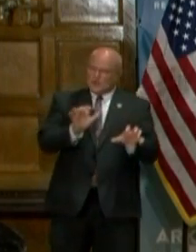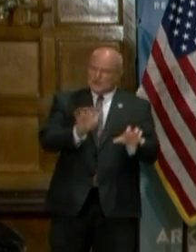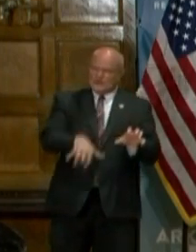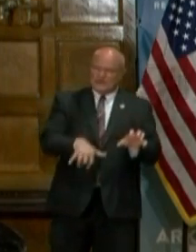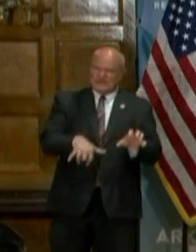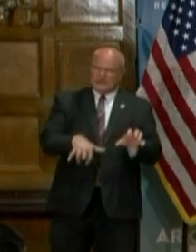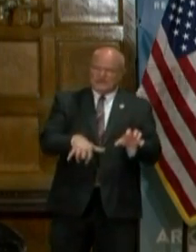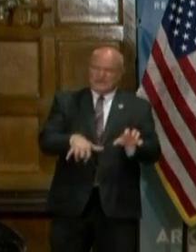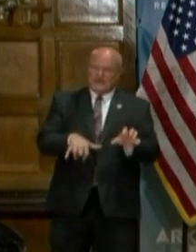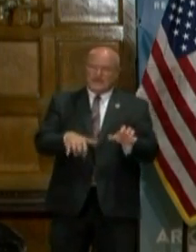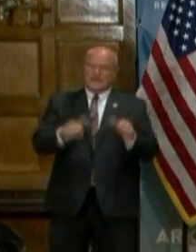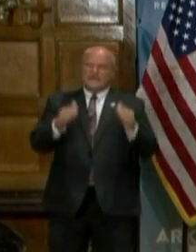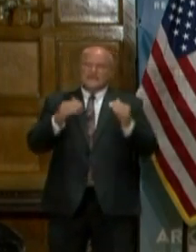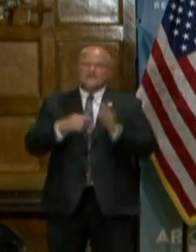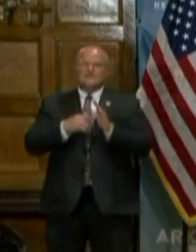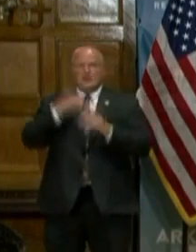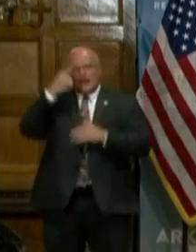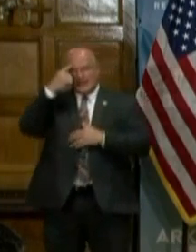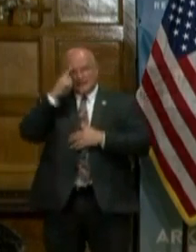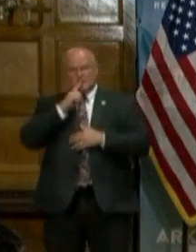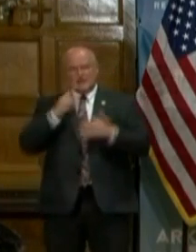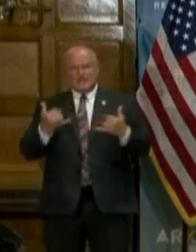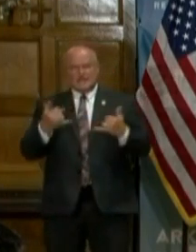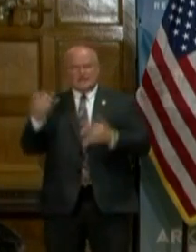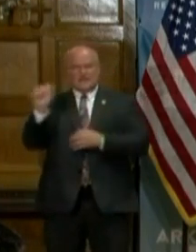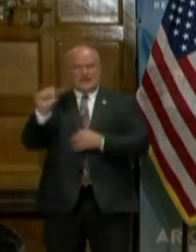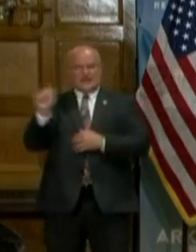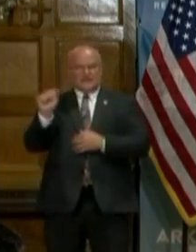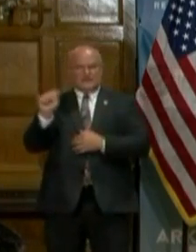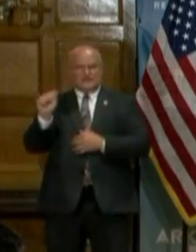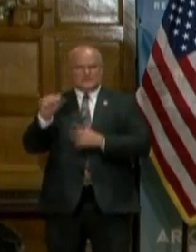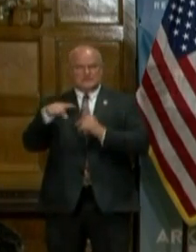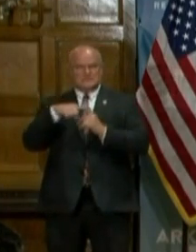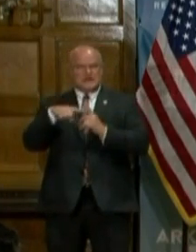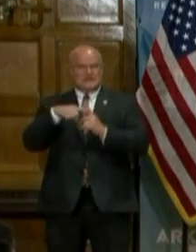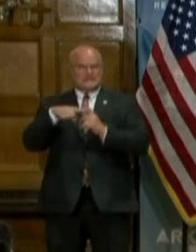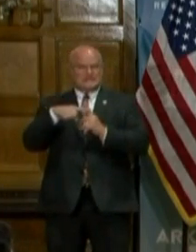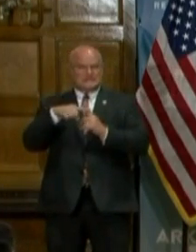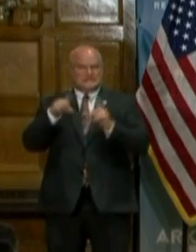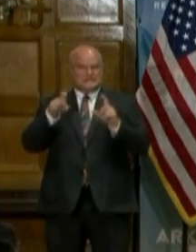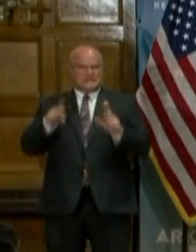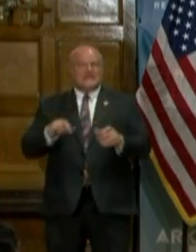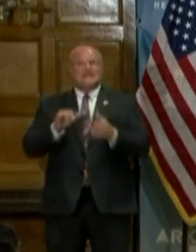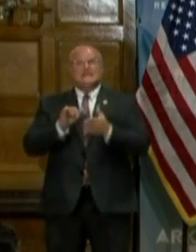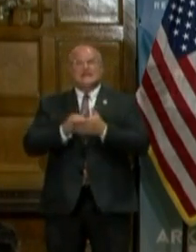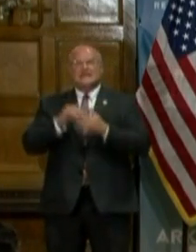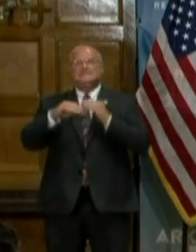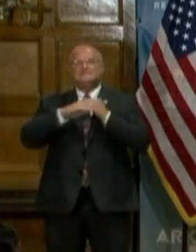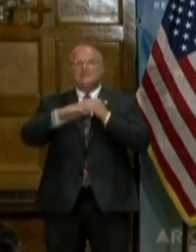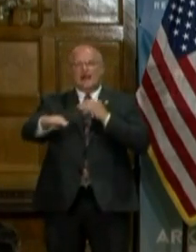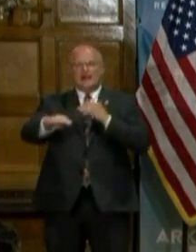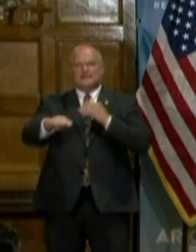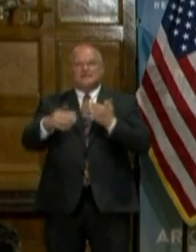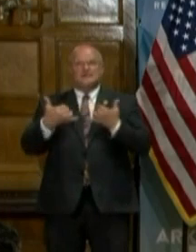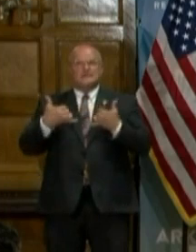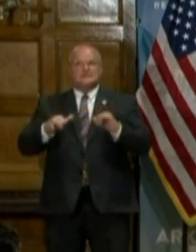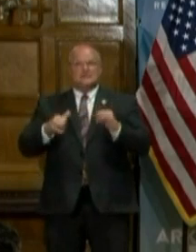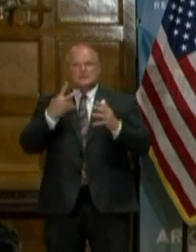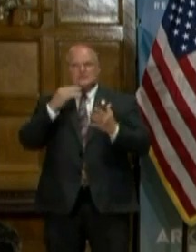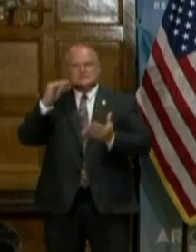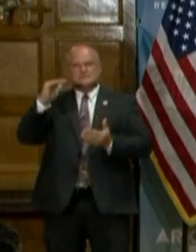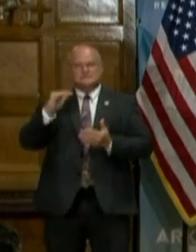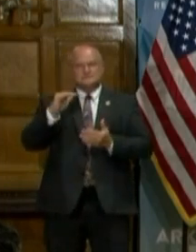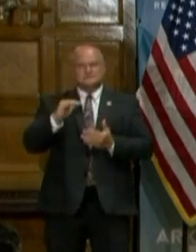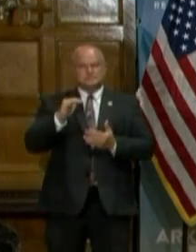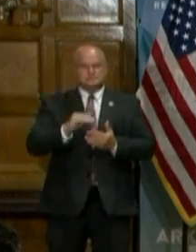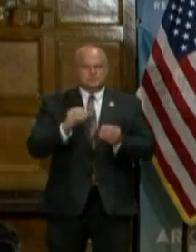And the next one shows, I think, where we are in our rolling average on our positivity which is flat, but we still would like to see that